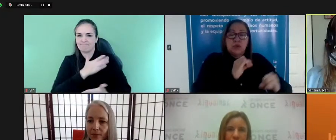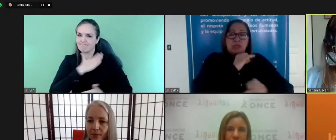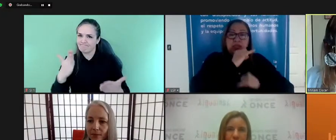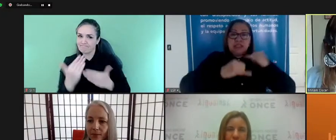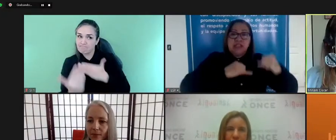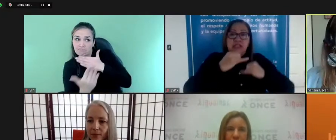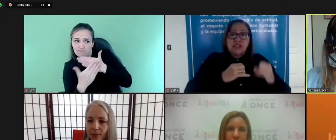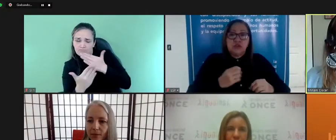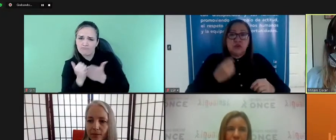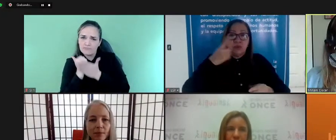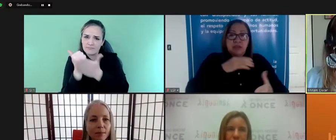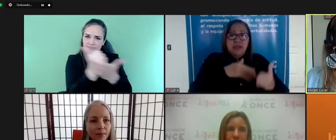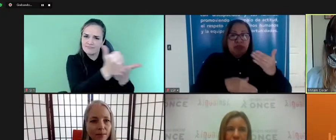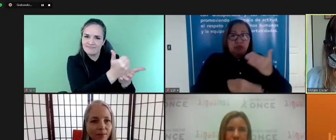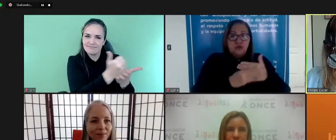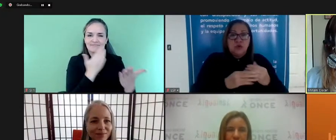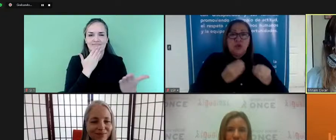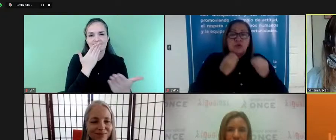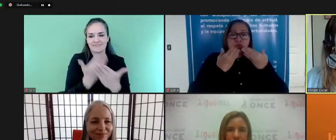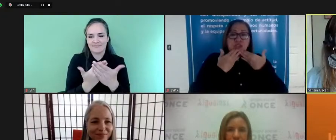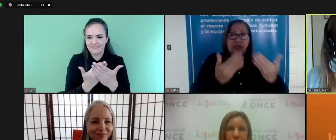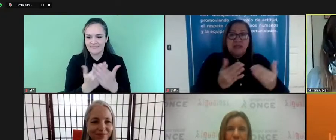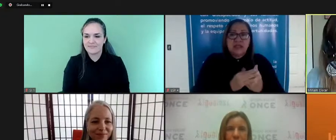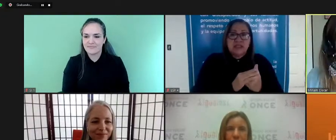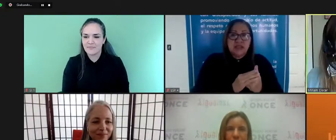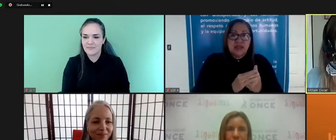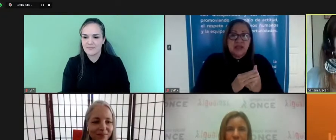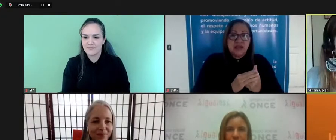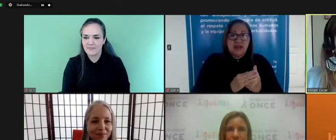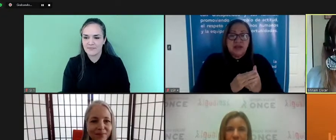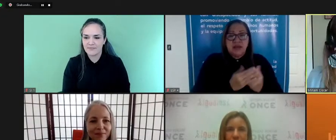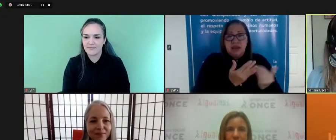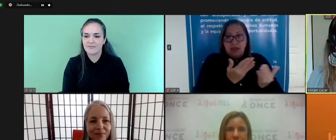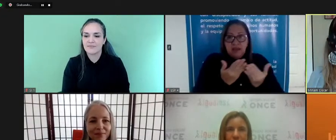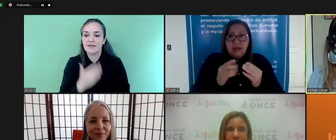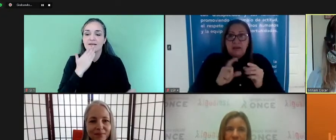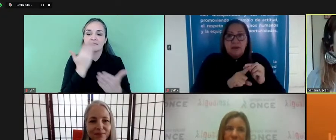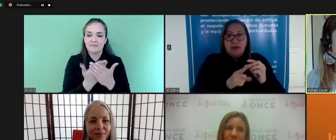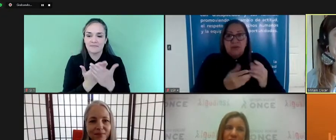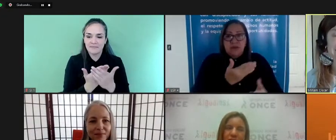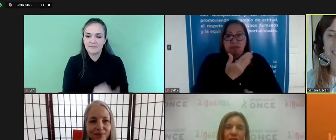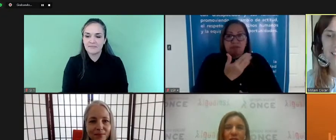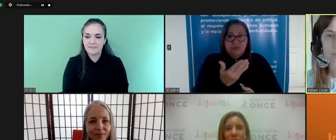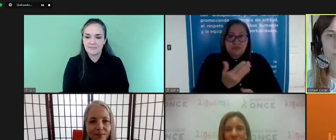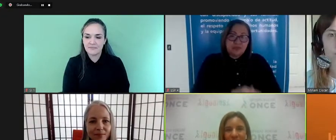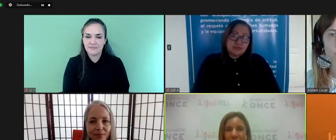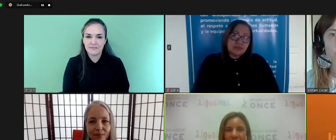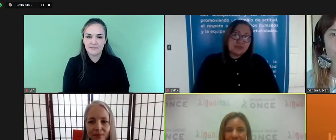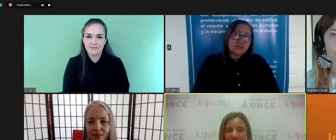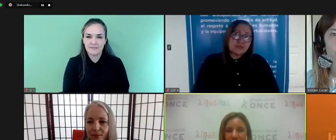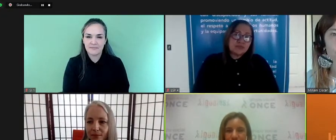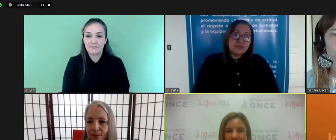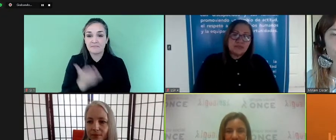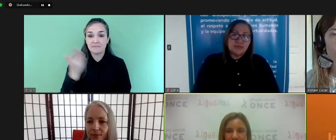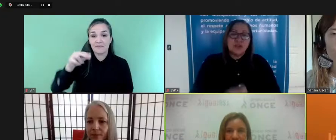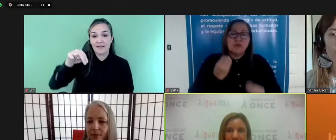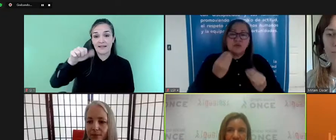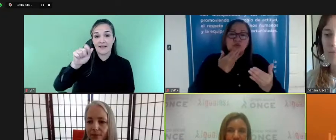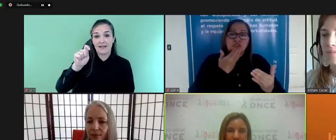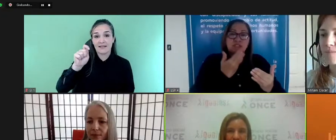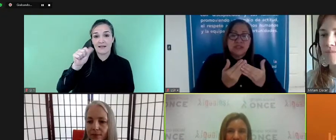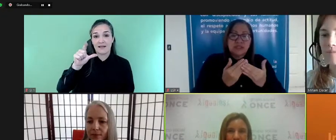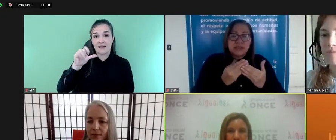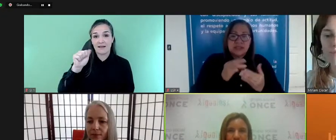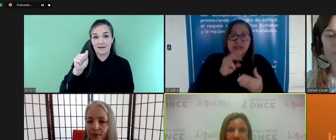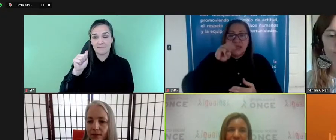international corporation and spanish agency for these now i give the floor to natalie thank you